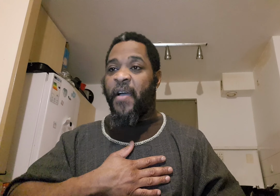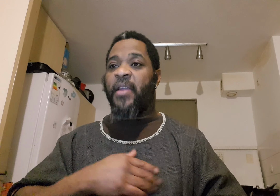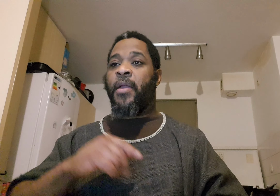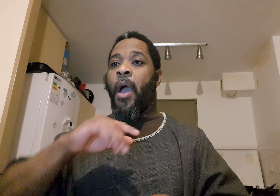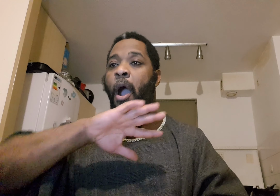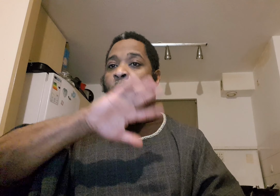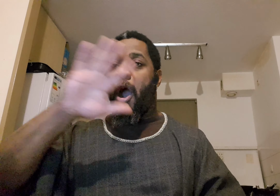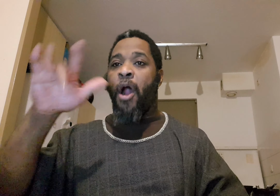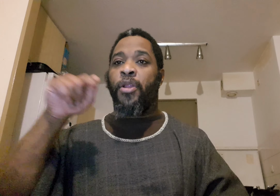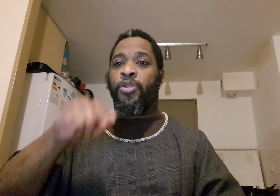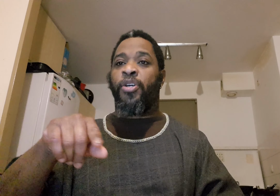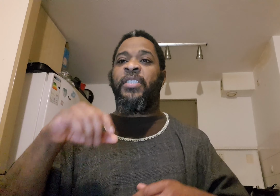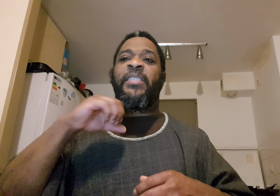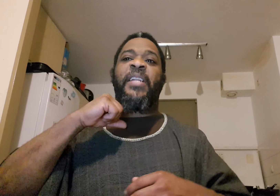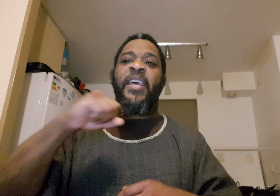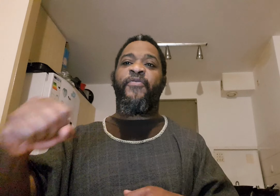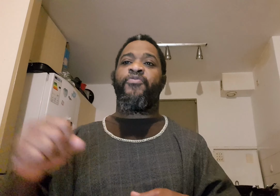from all the slavery,